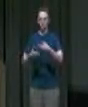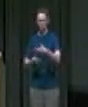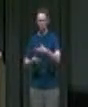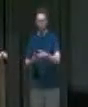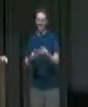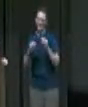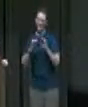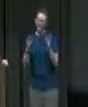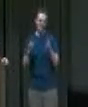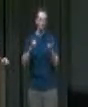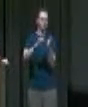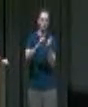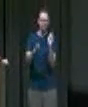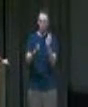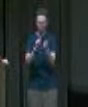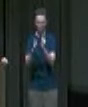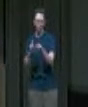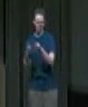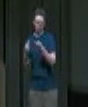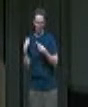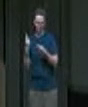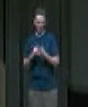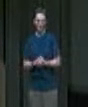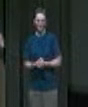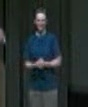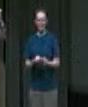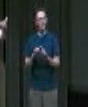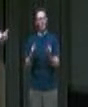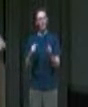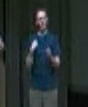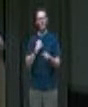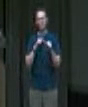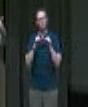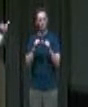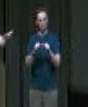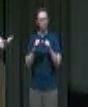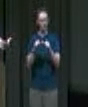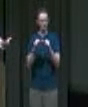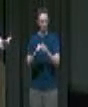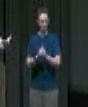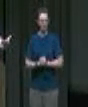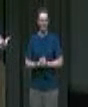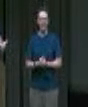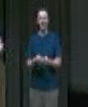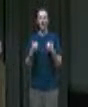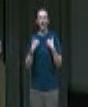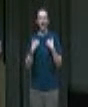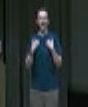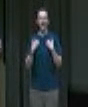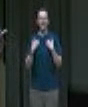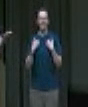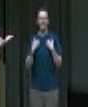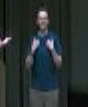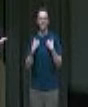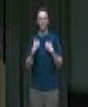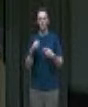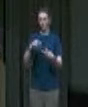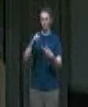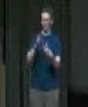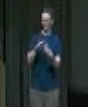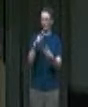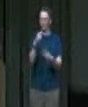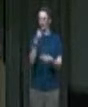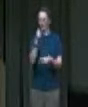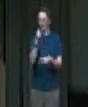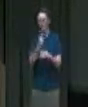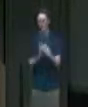obviously those things have changed. But we continued forward because we had both P's. We